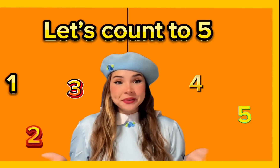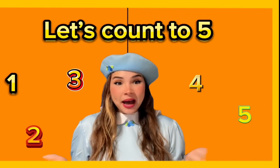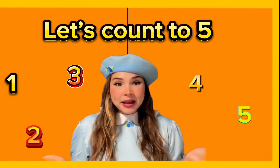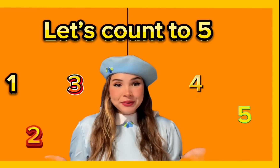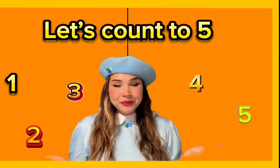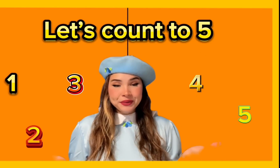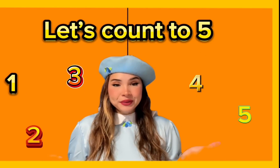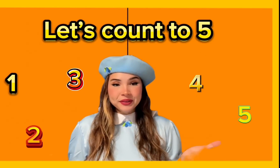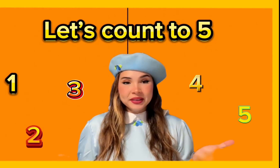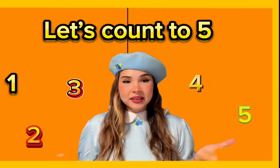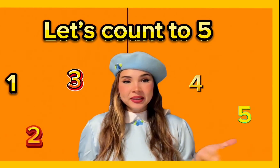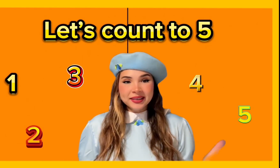5?